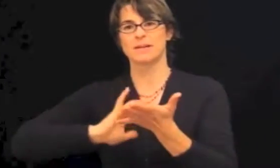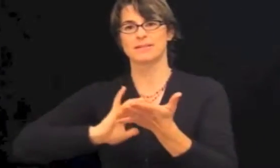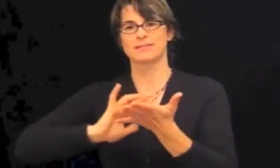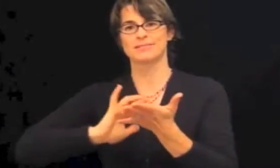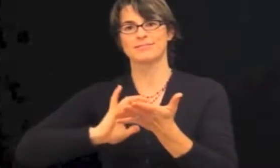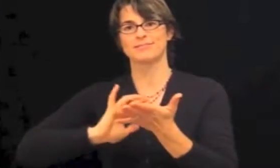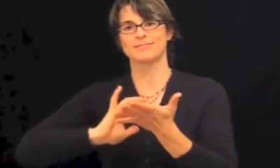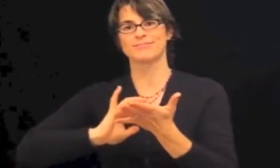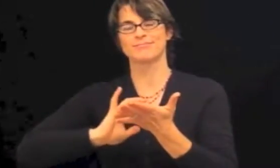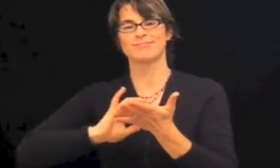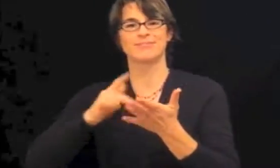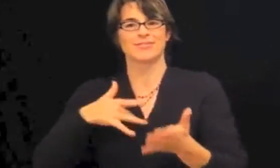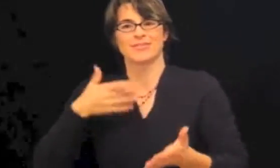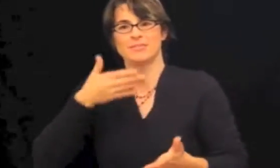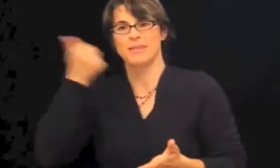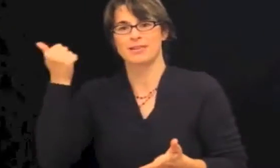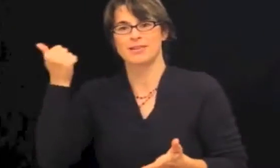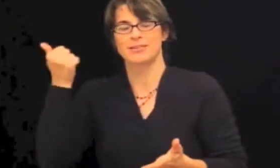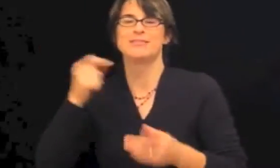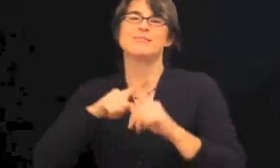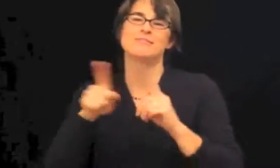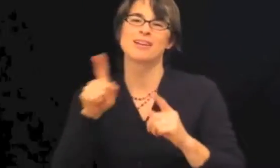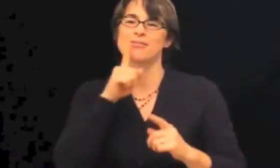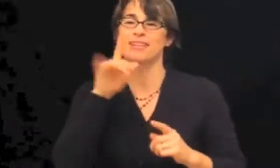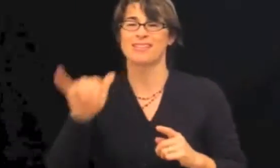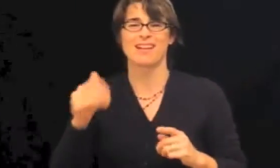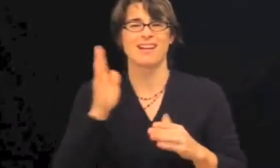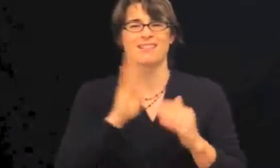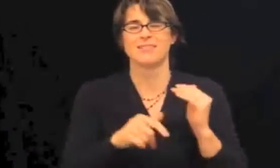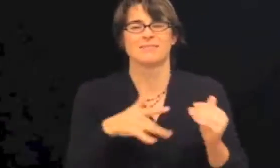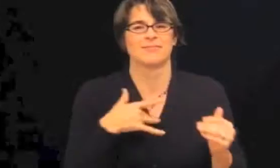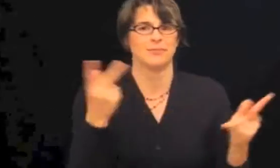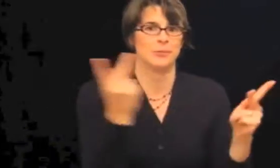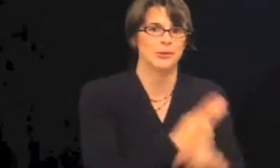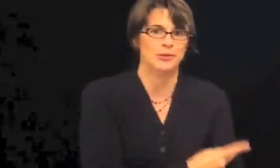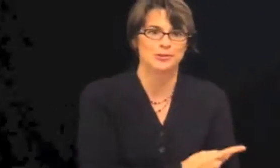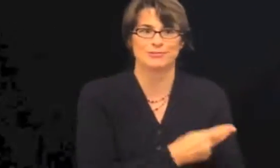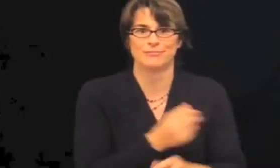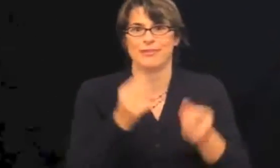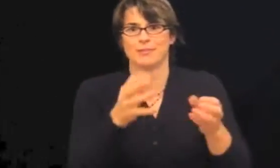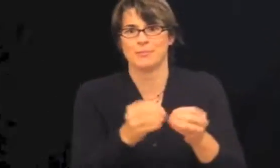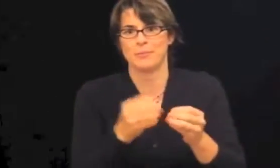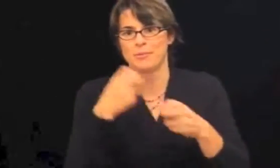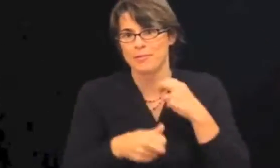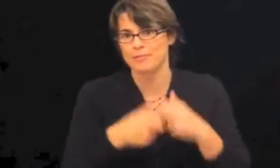pain. Or they self-medicate to make themselves feel better, but it really makes it worse.